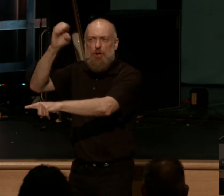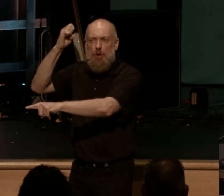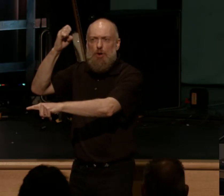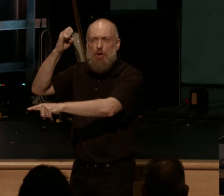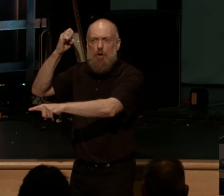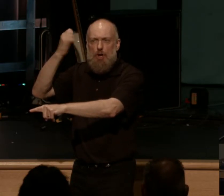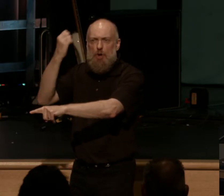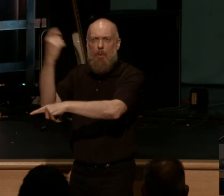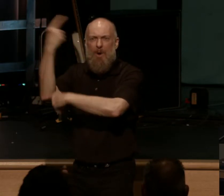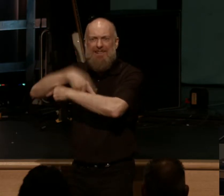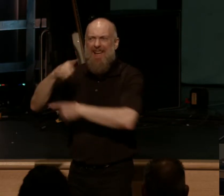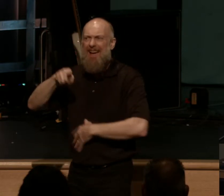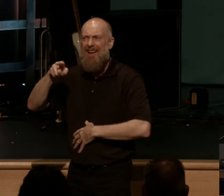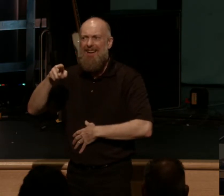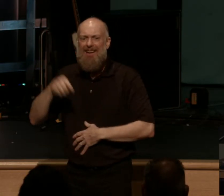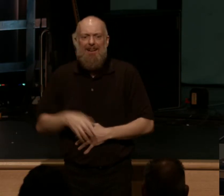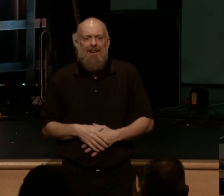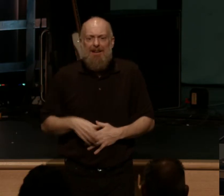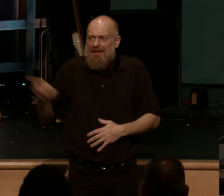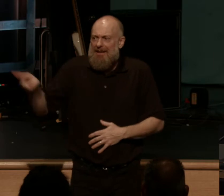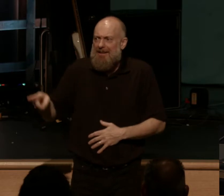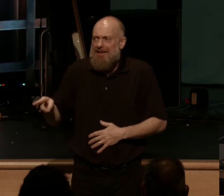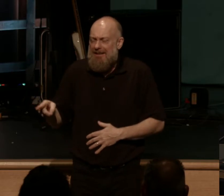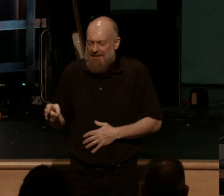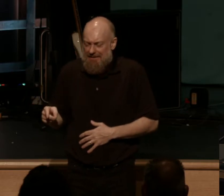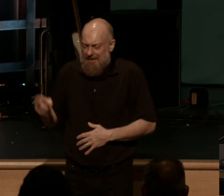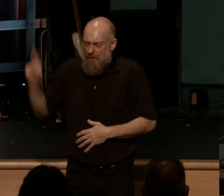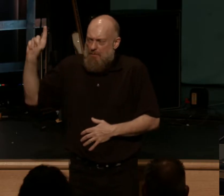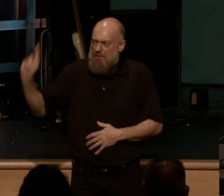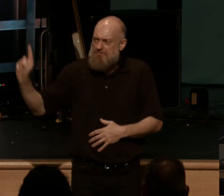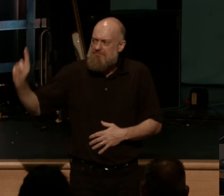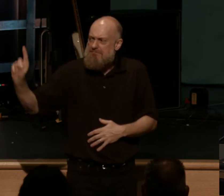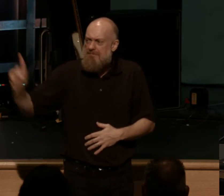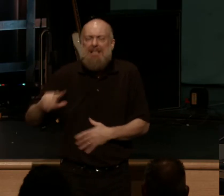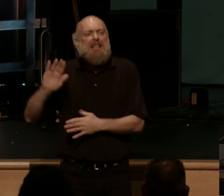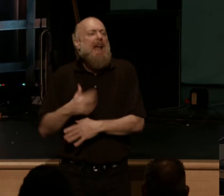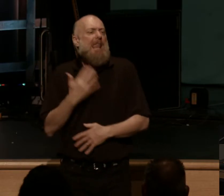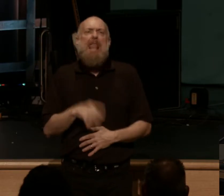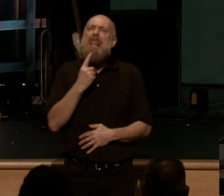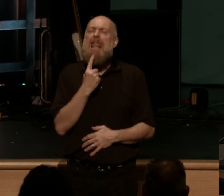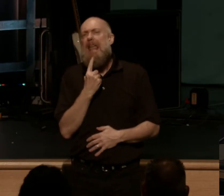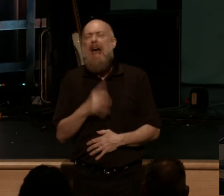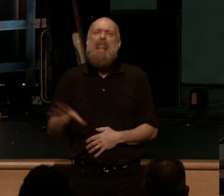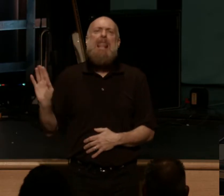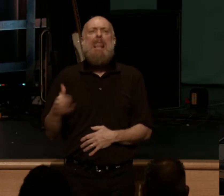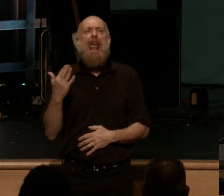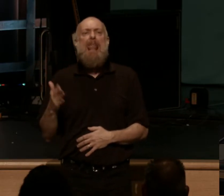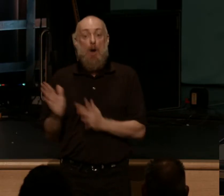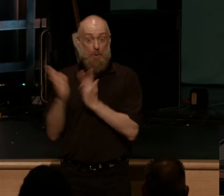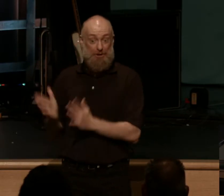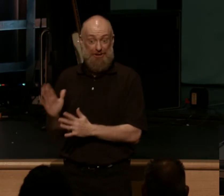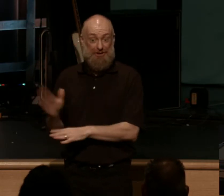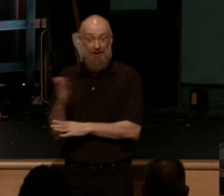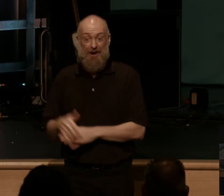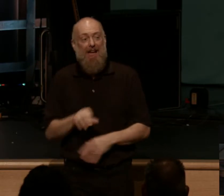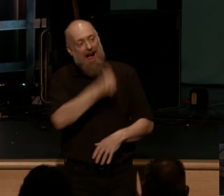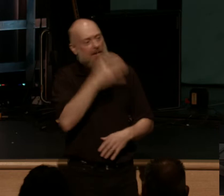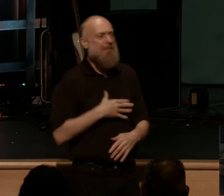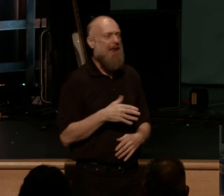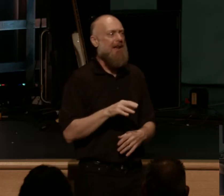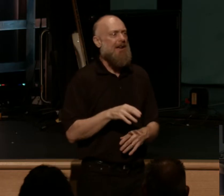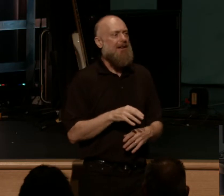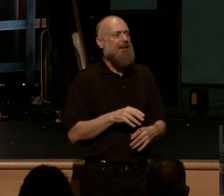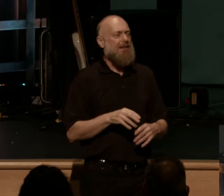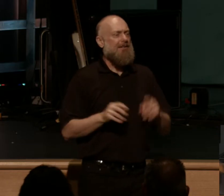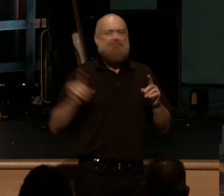street one day. It was very cold. He was bundled up, but in the joy of the Lord, he was humming a very famous Christian hymn. Another man was walking down the